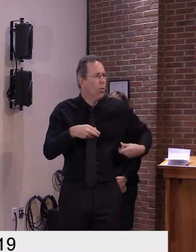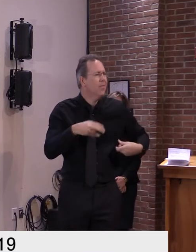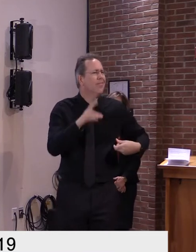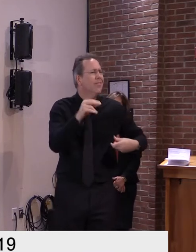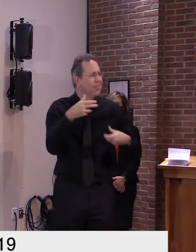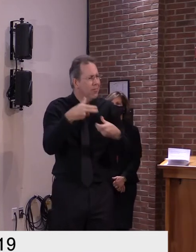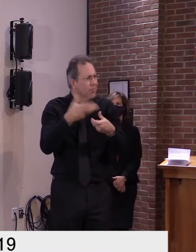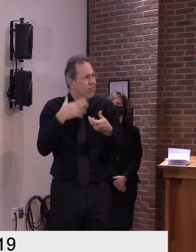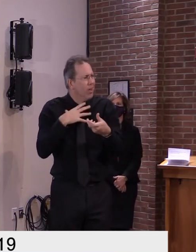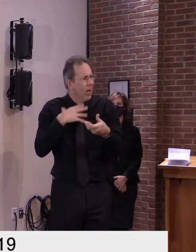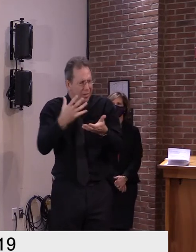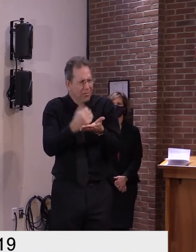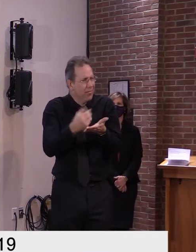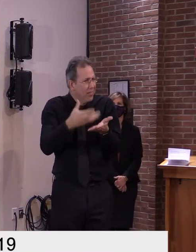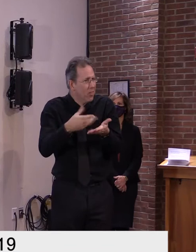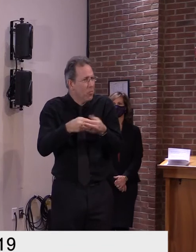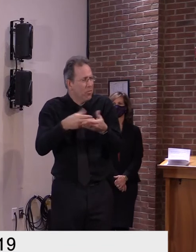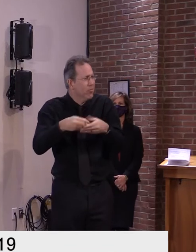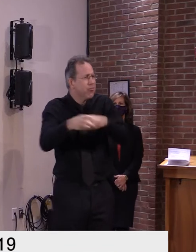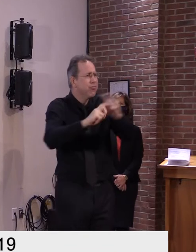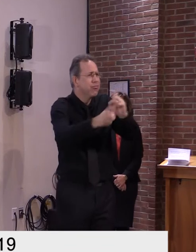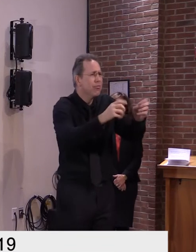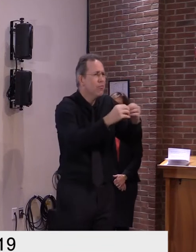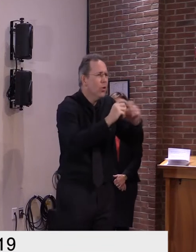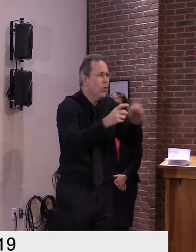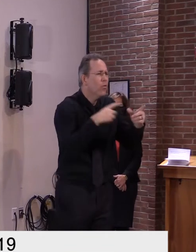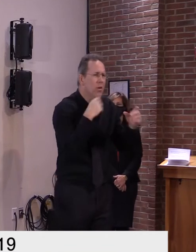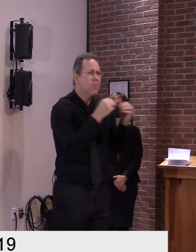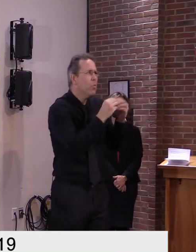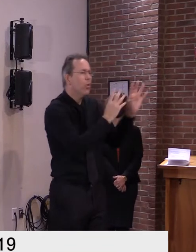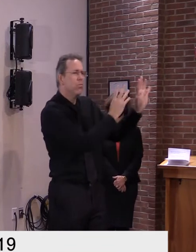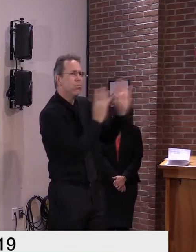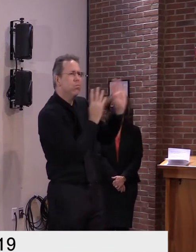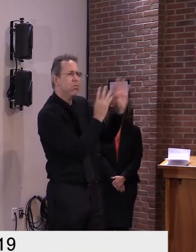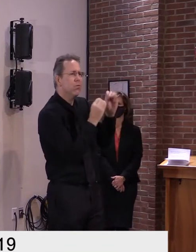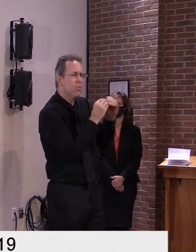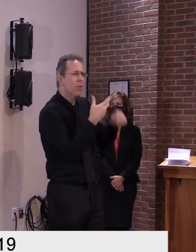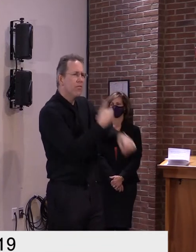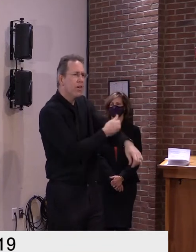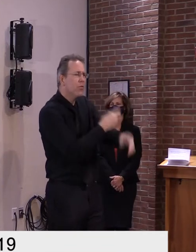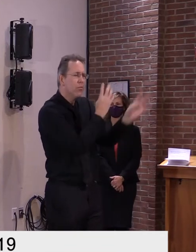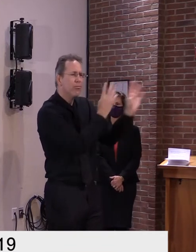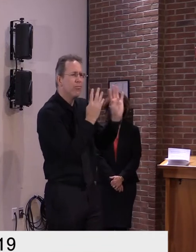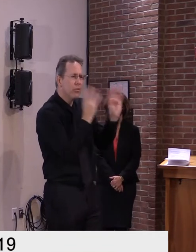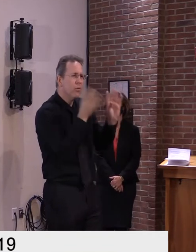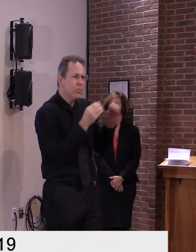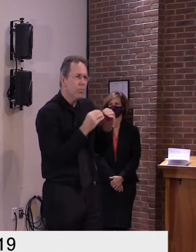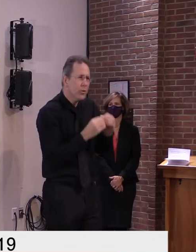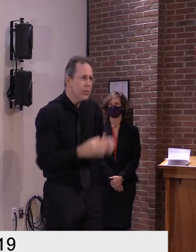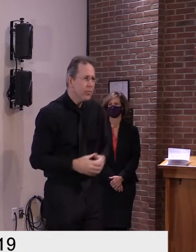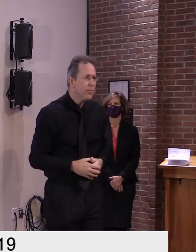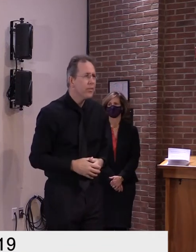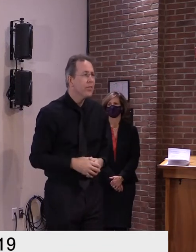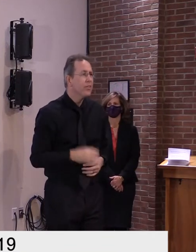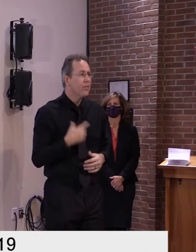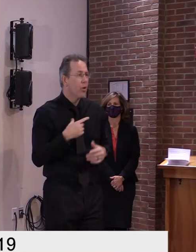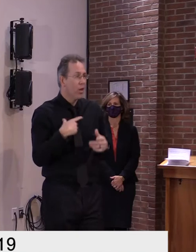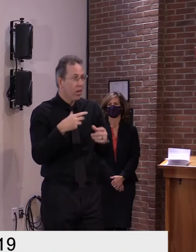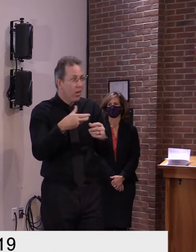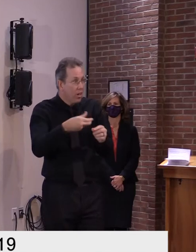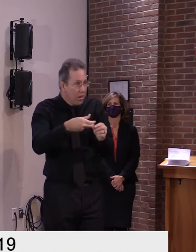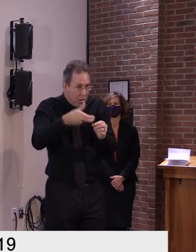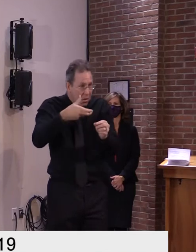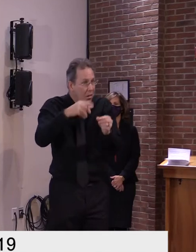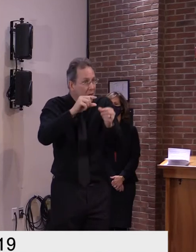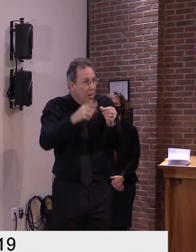the priority groups in their order anyways. So if we can move a little faster to the next priority group, that would be a wonderful